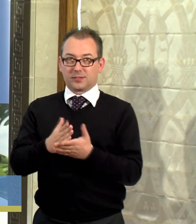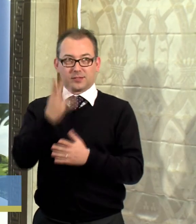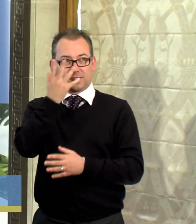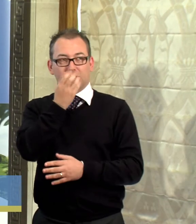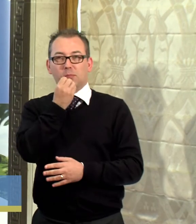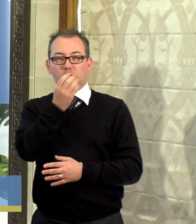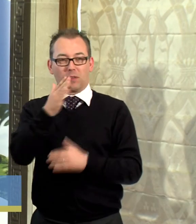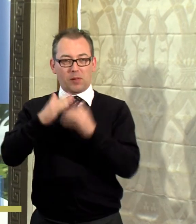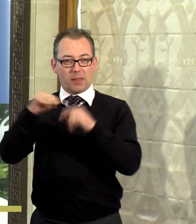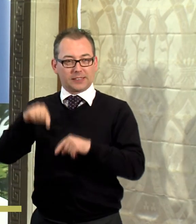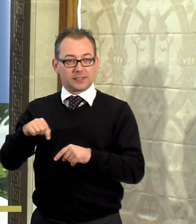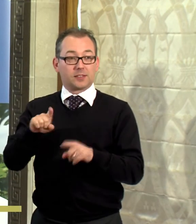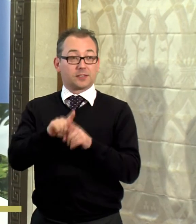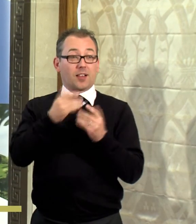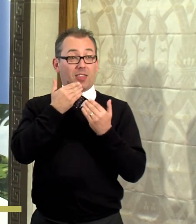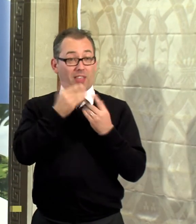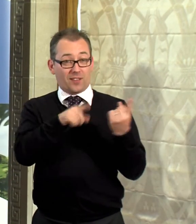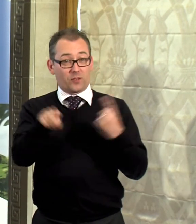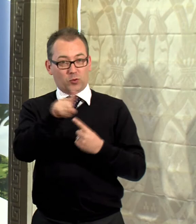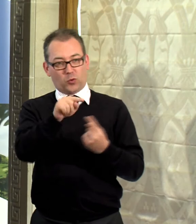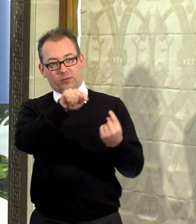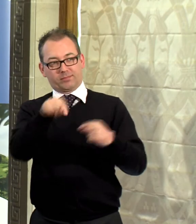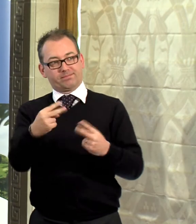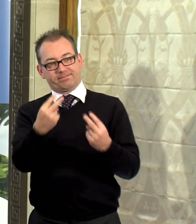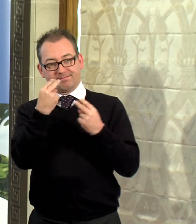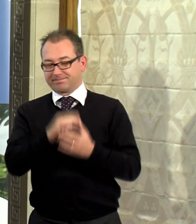and thank you to you all for coming along.